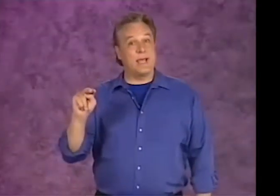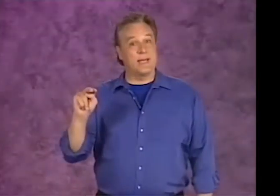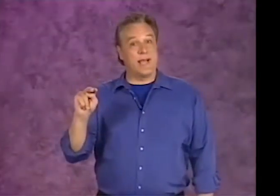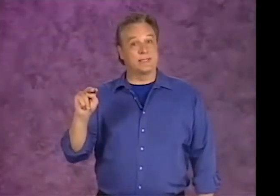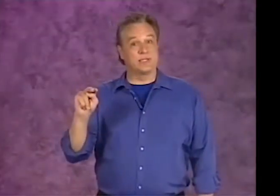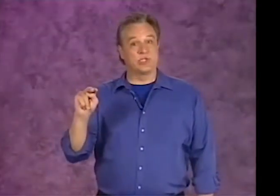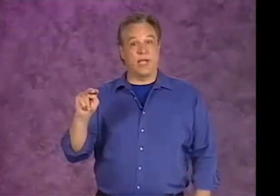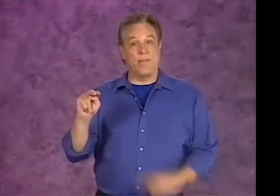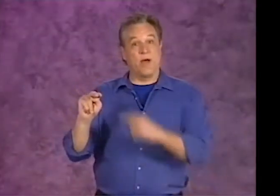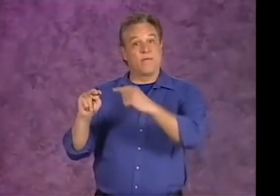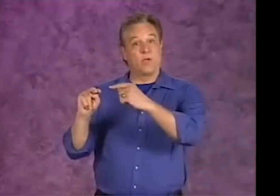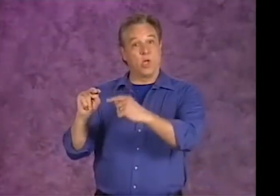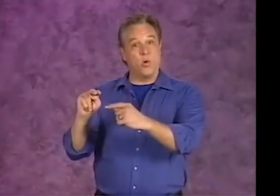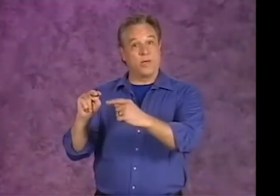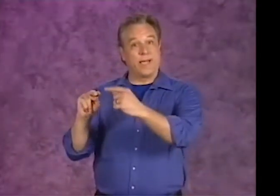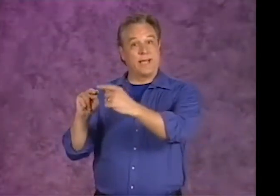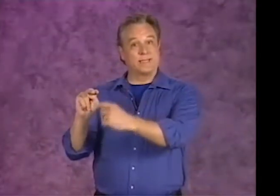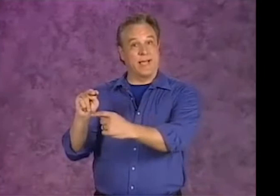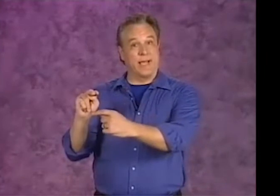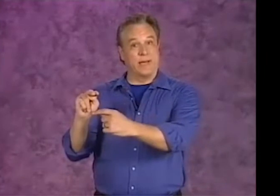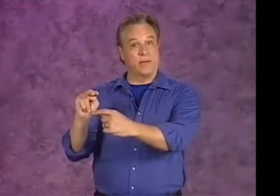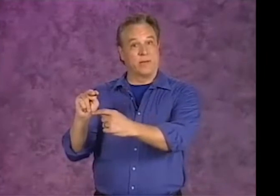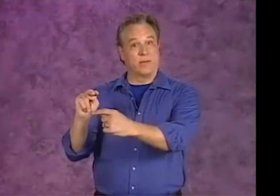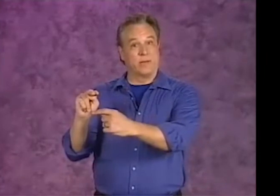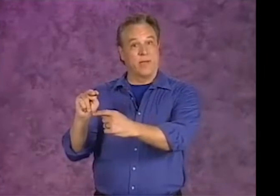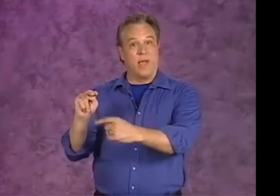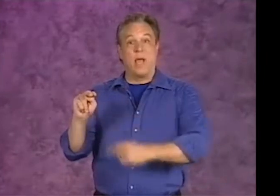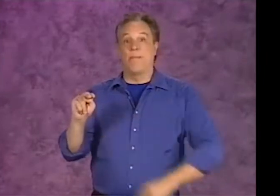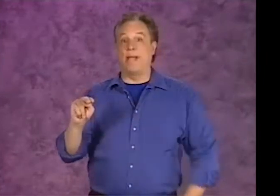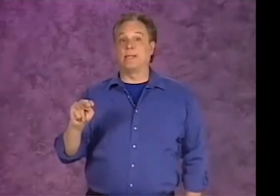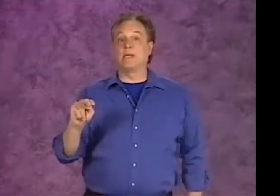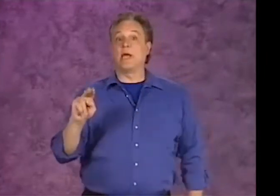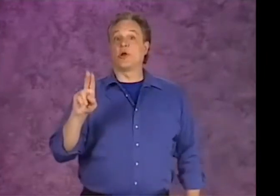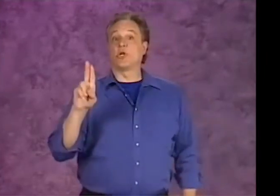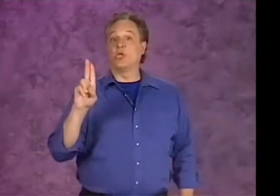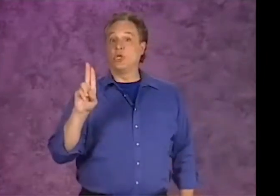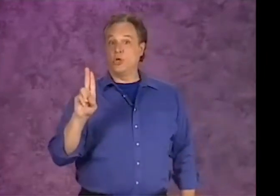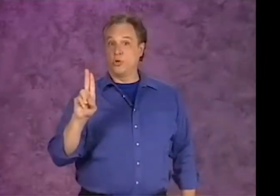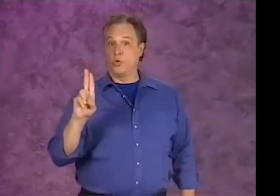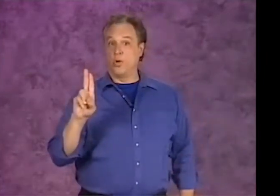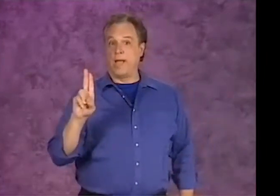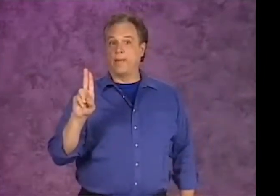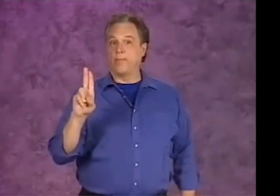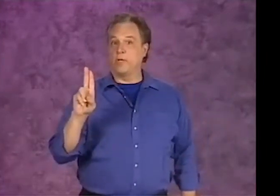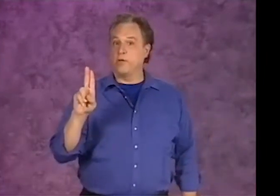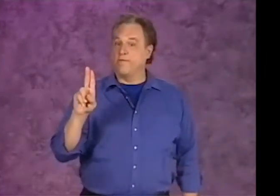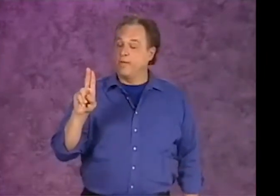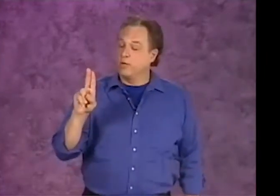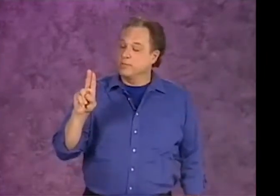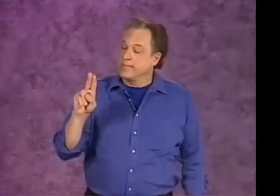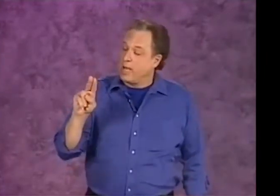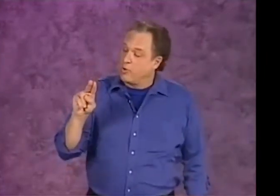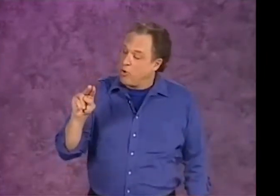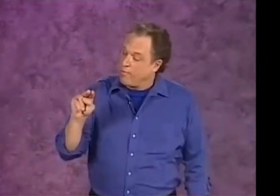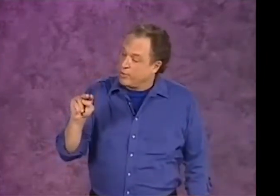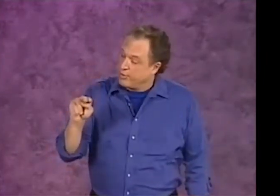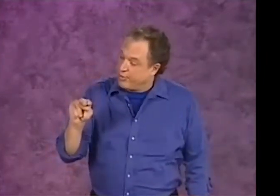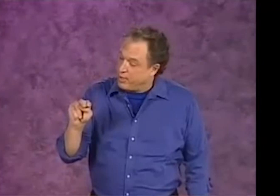N has the shape of a lowercase n. Make the letter U and bring your fingers down over your